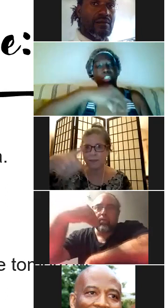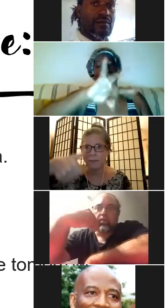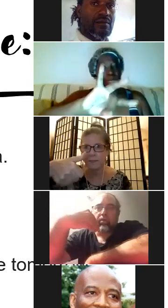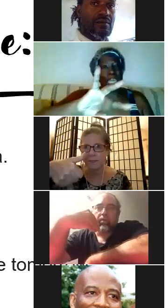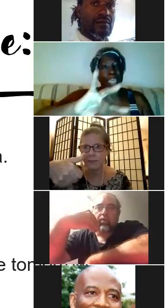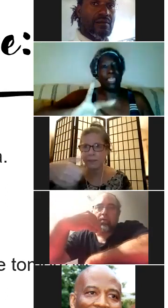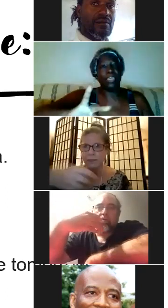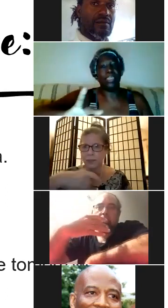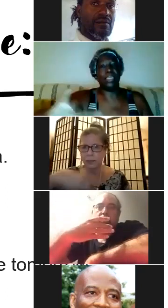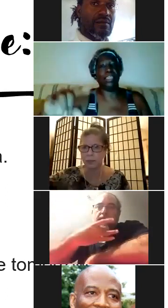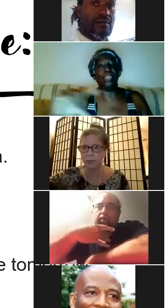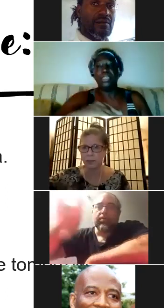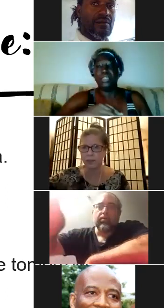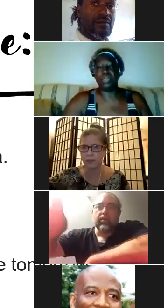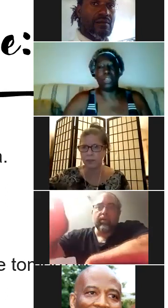I don't like.